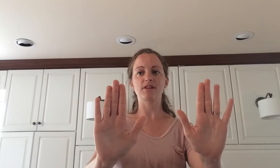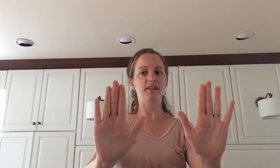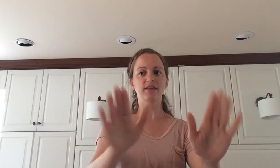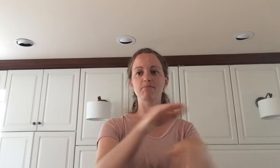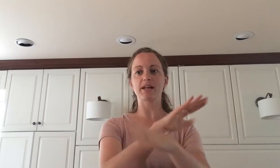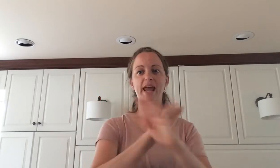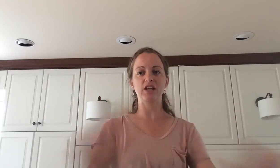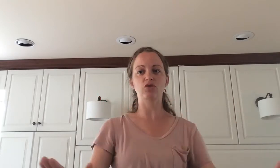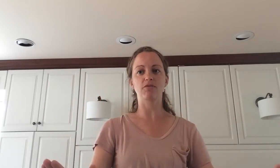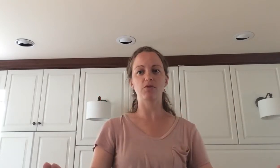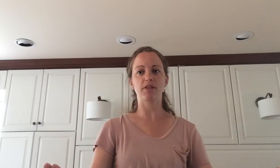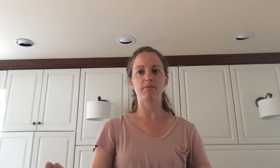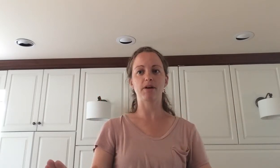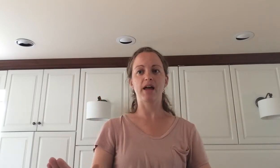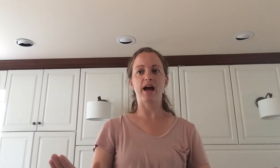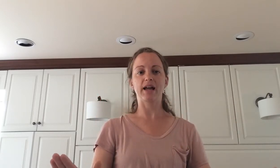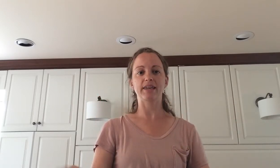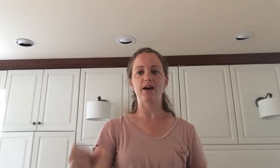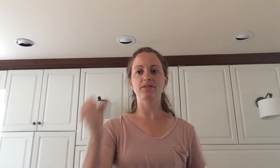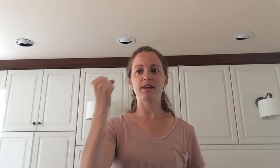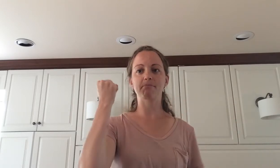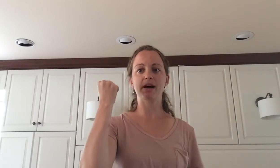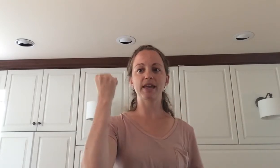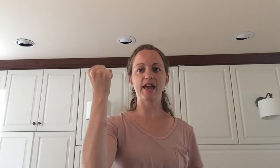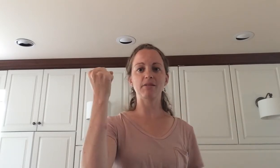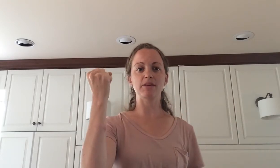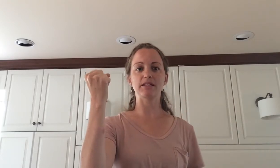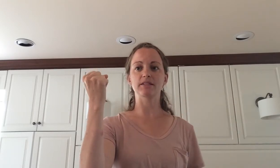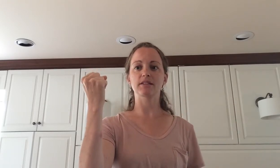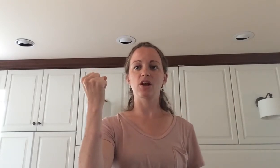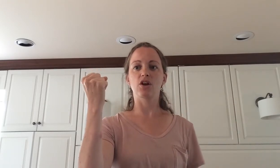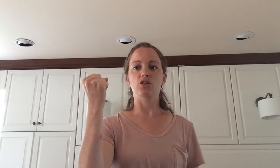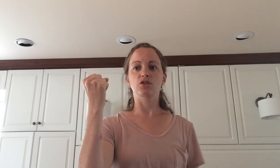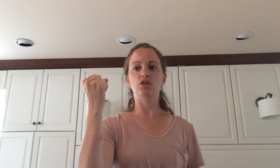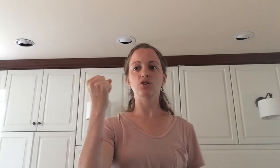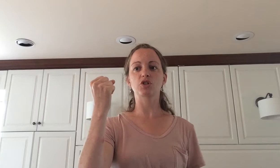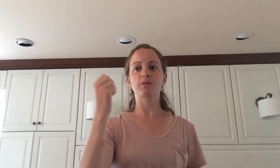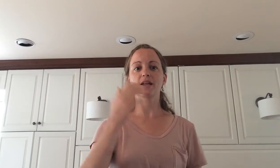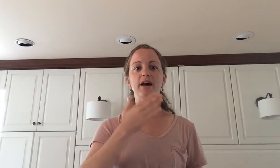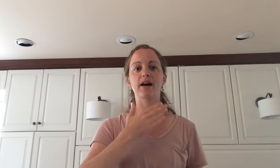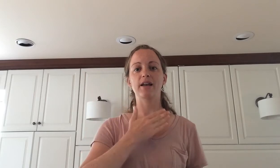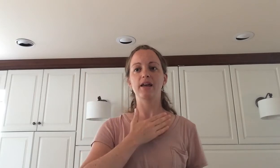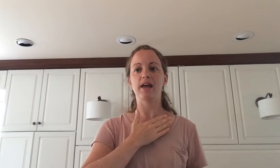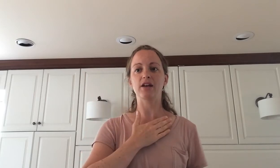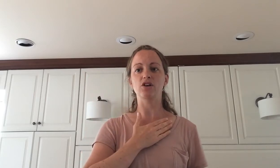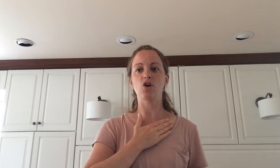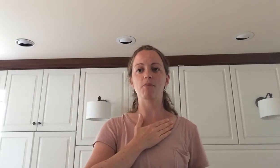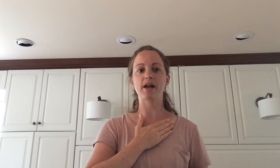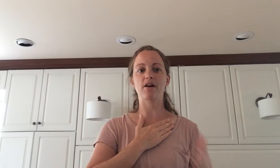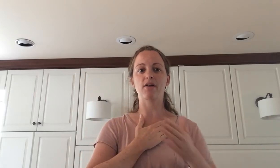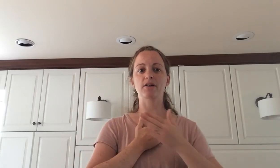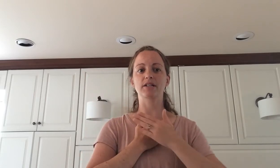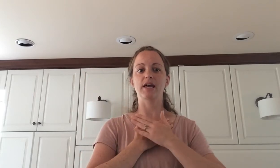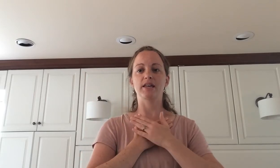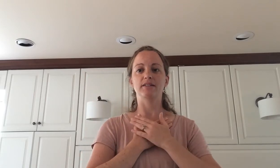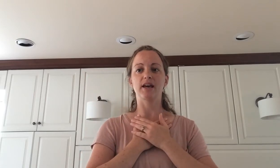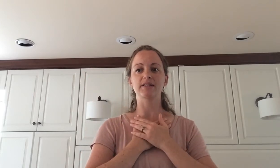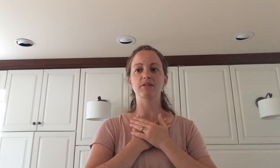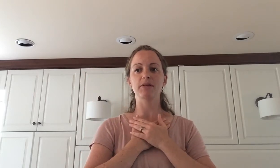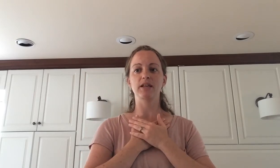nothing but hatred for them. I count them my enemies. Search me, God, and know my heart. Test me